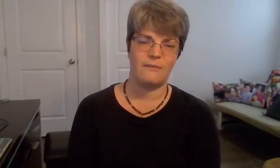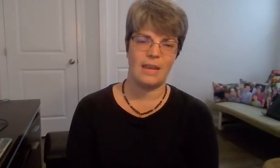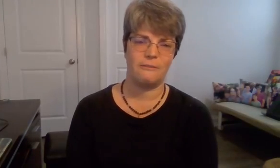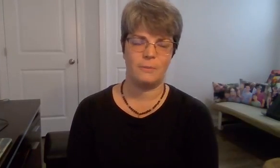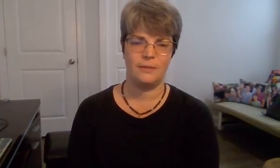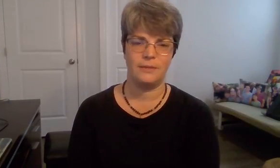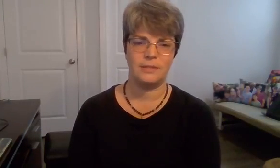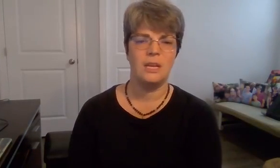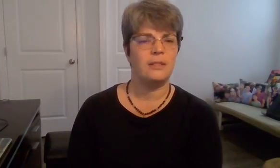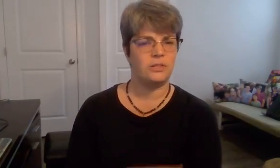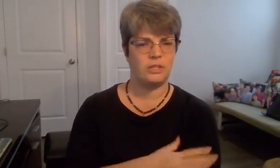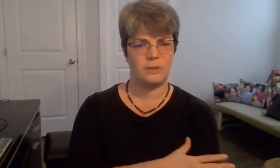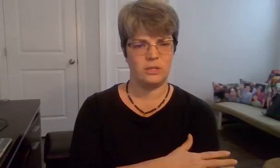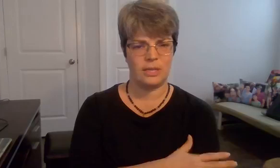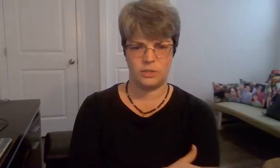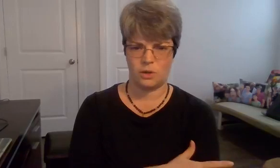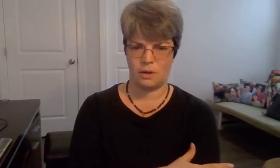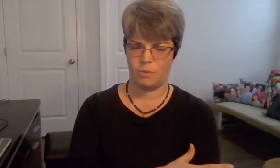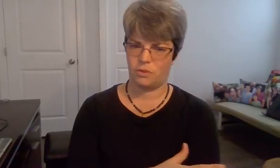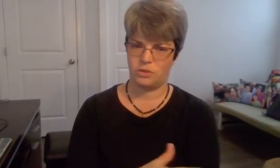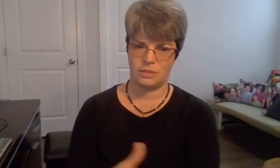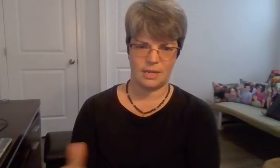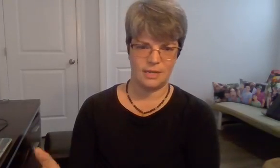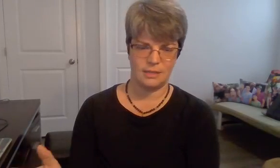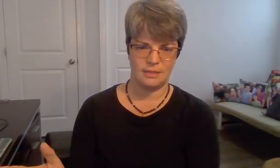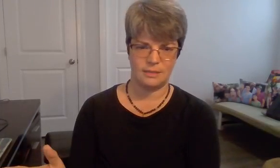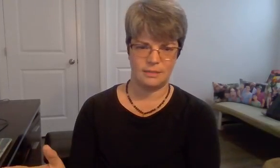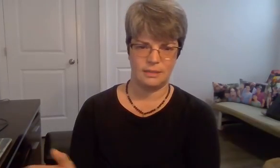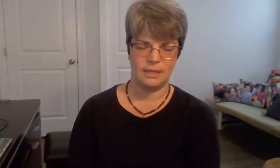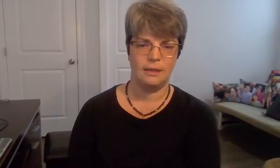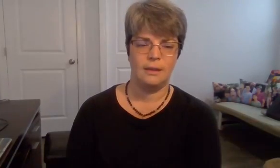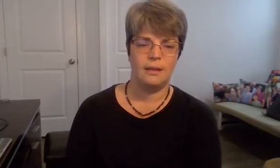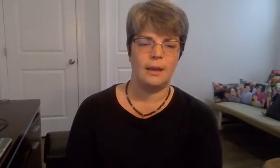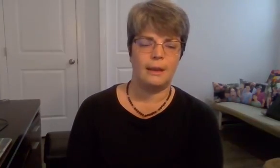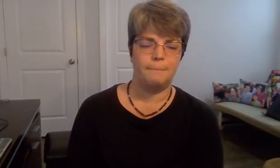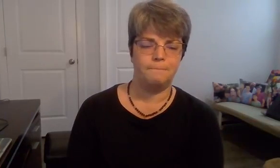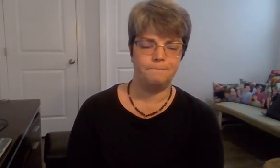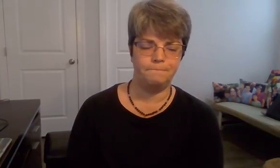5.5 months. It's just because I started at birth and just signed consistently.